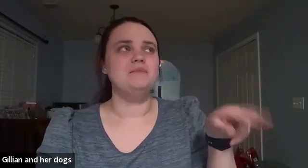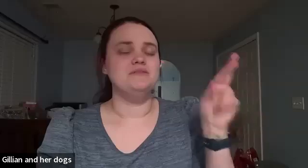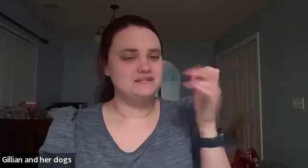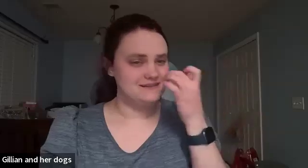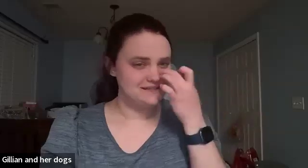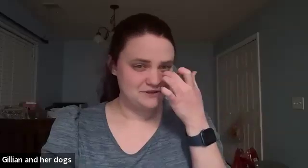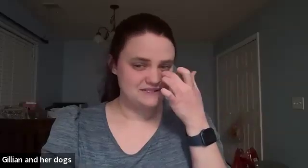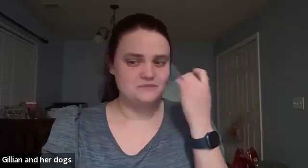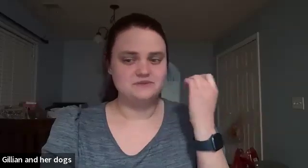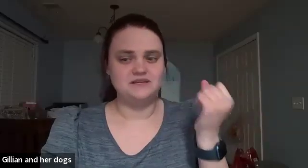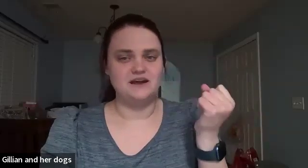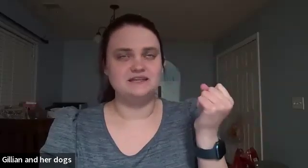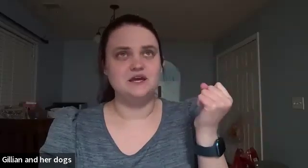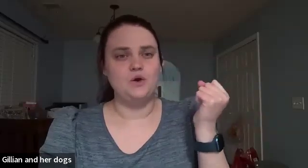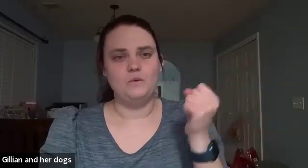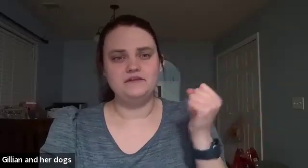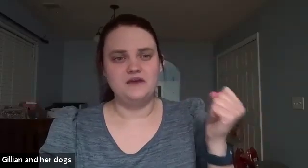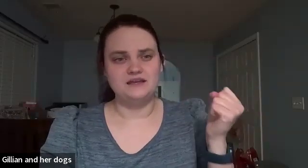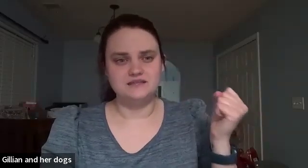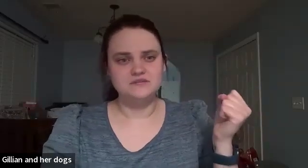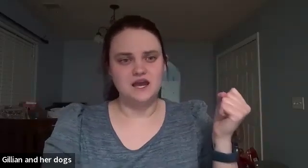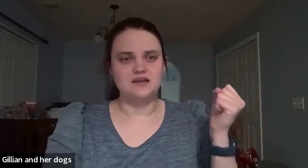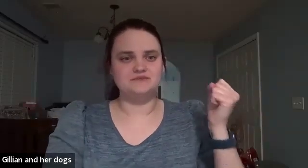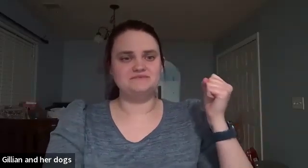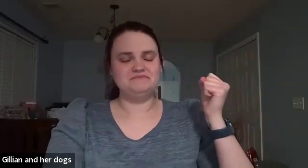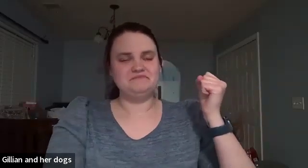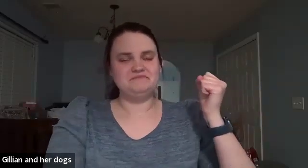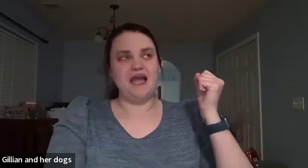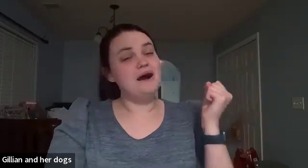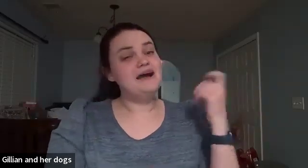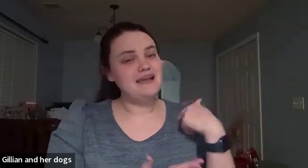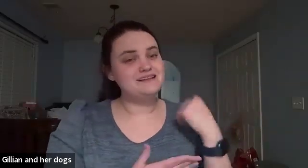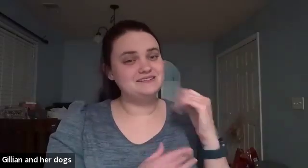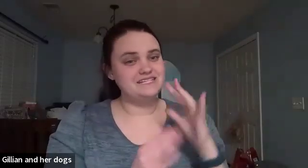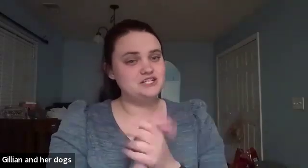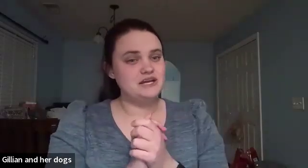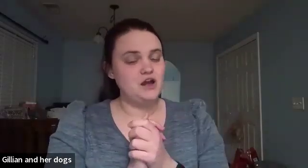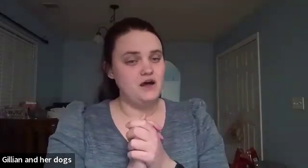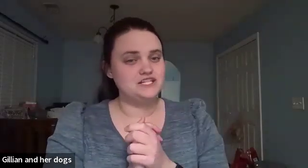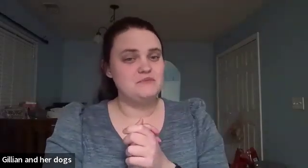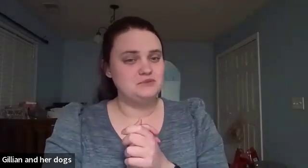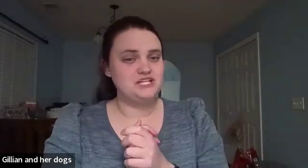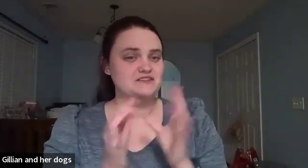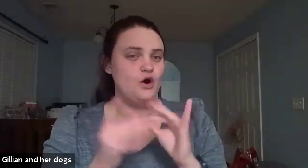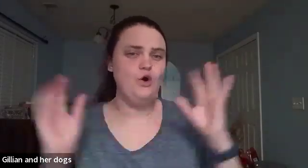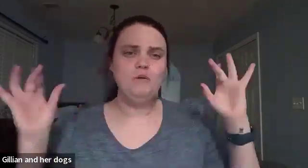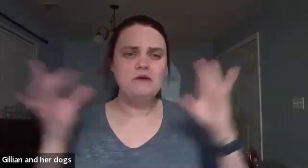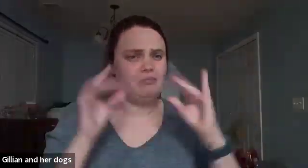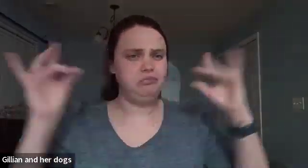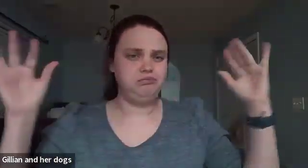And the reason I like to bring this up is because with that, sometimes my ASL teacher in college, I remember she had this whole big